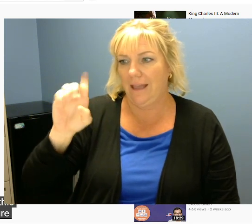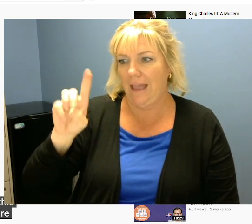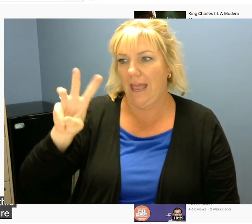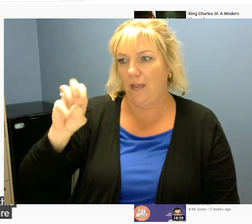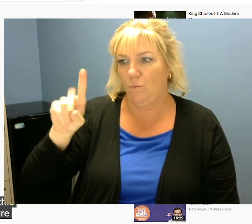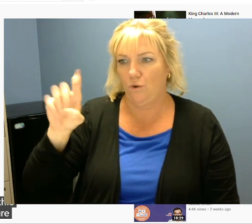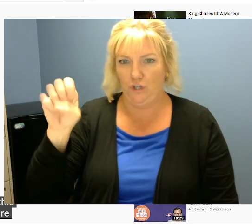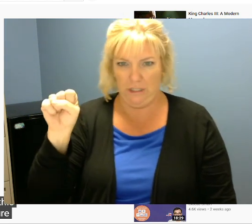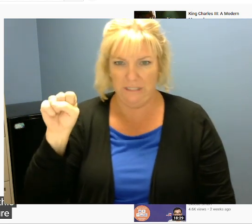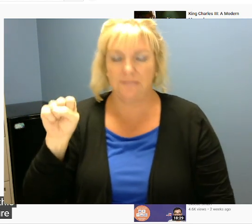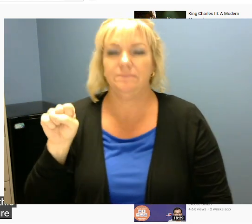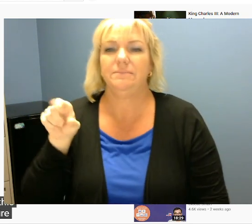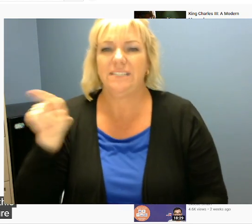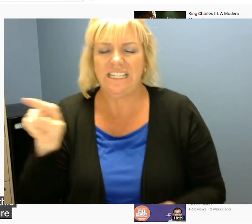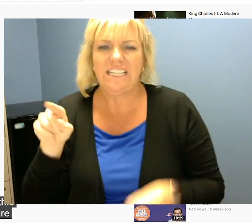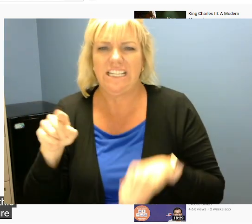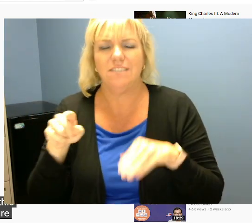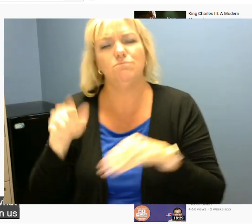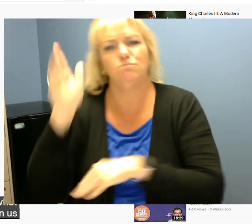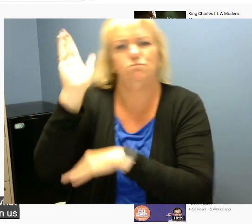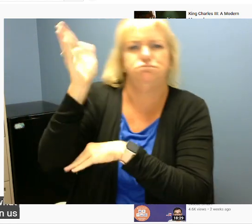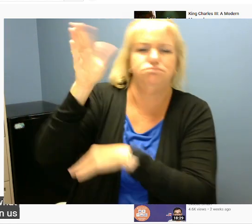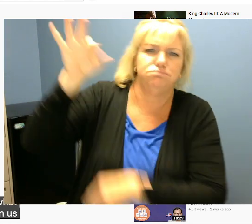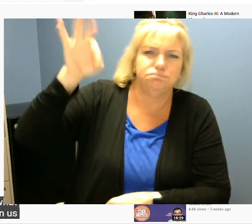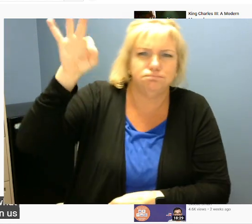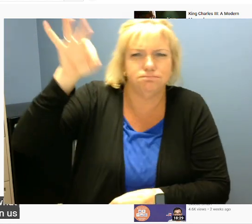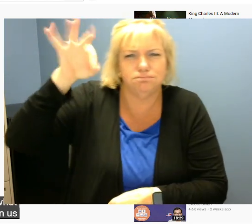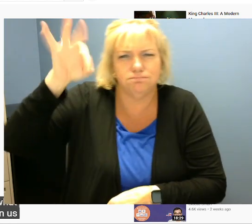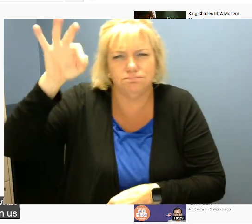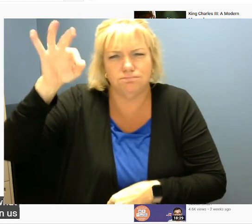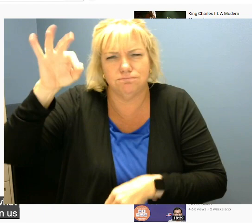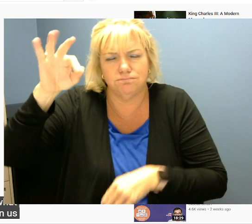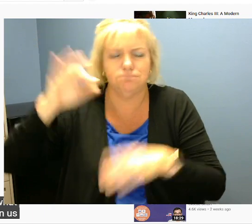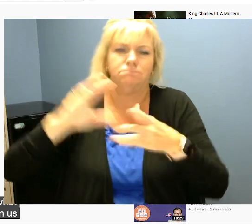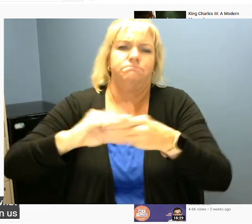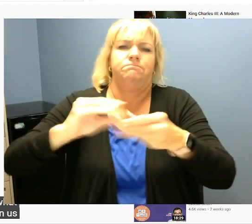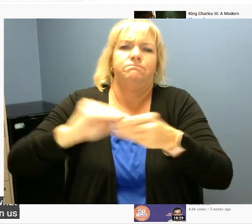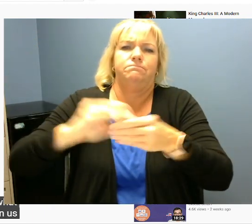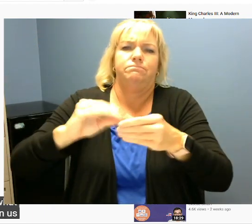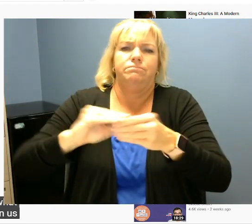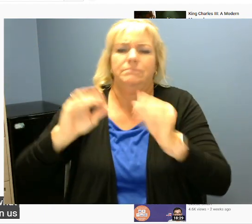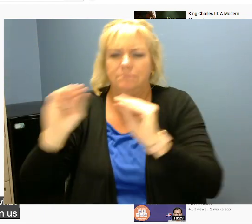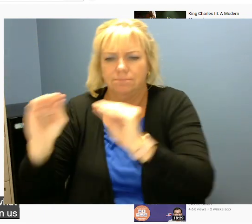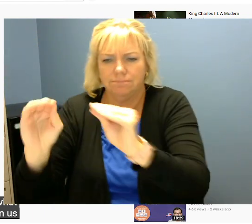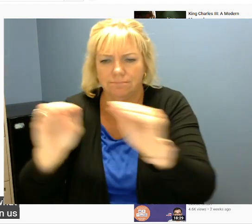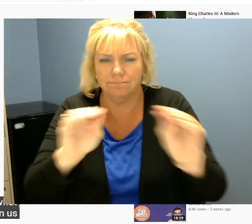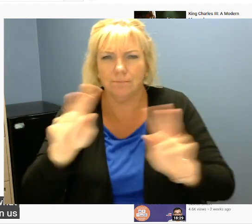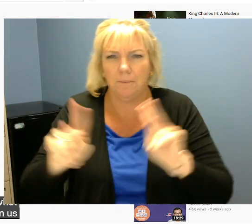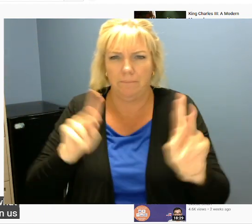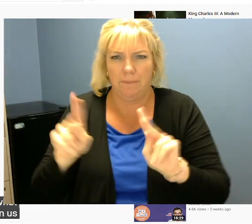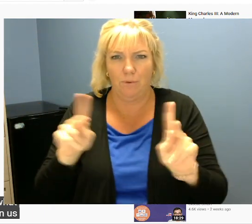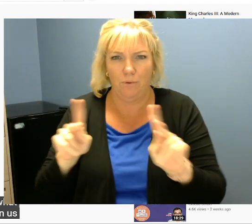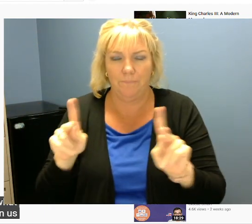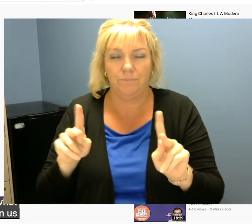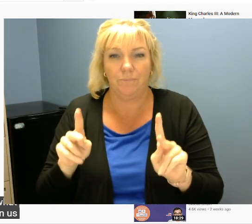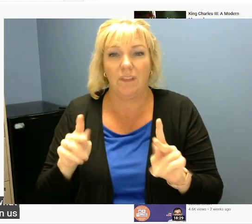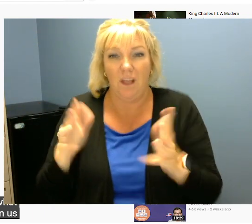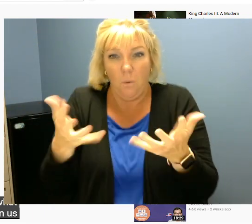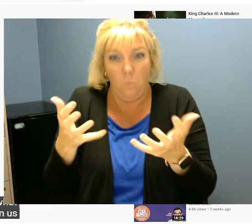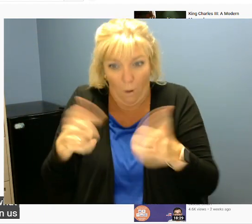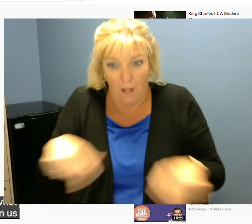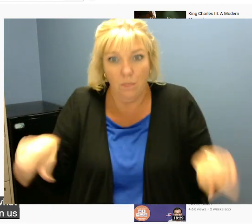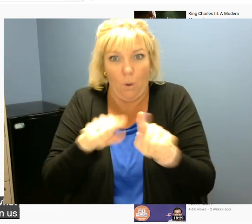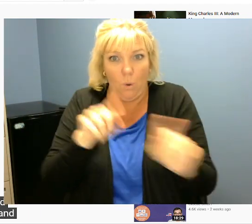of an Angry God. This is sometimes referred to as like a fire and brimstone sermon because it's what he wants to do is